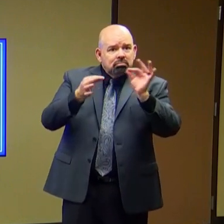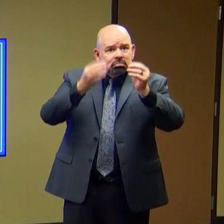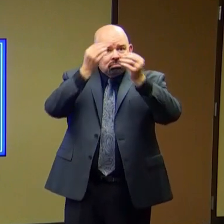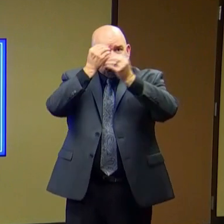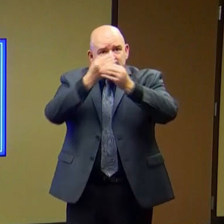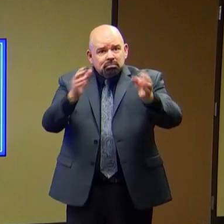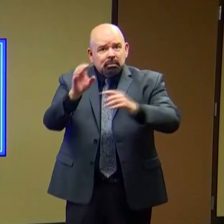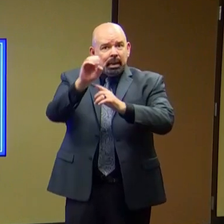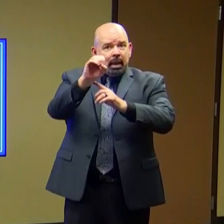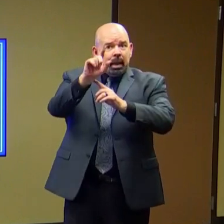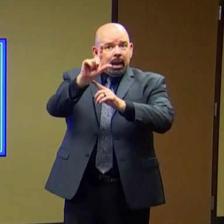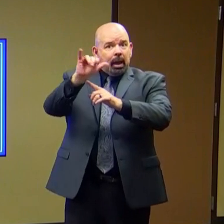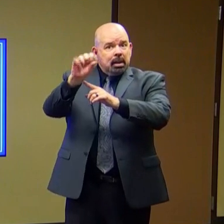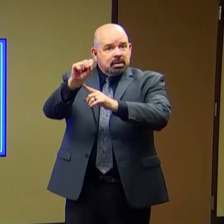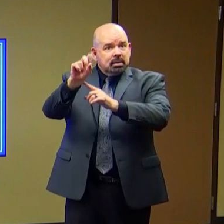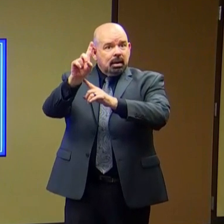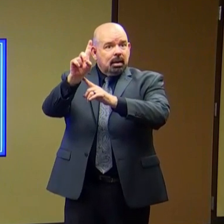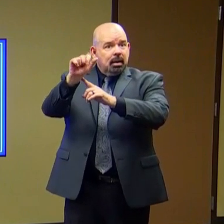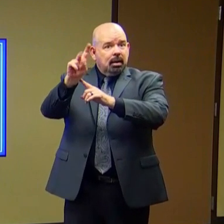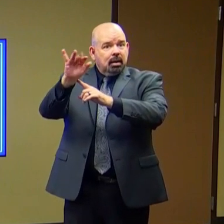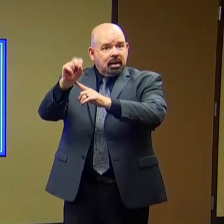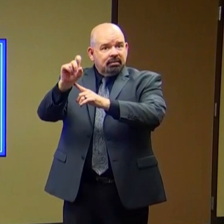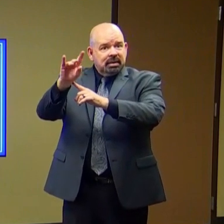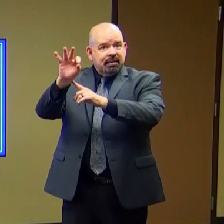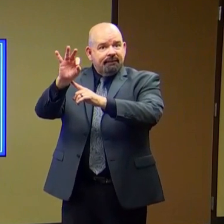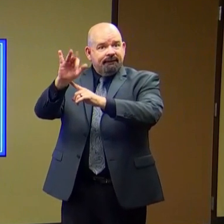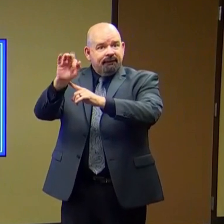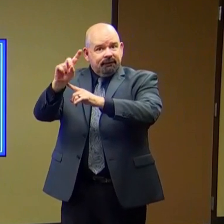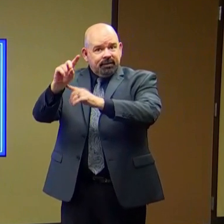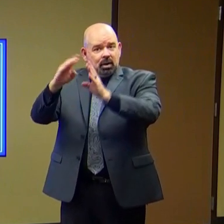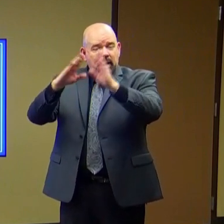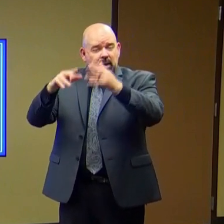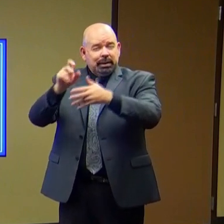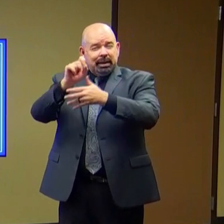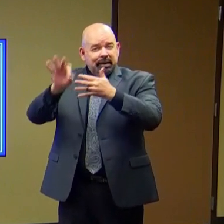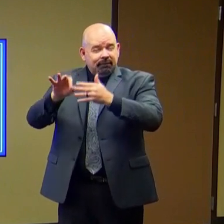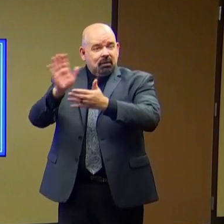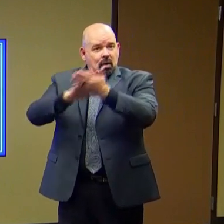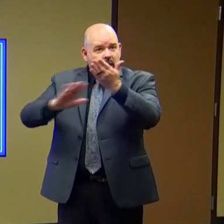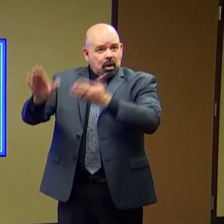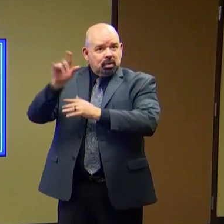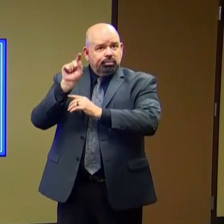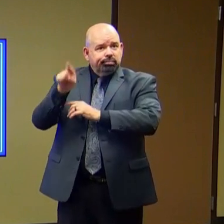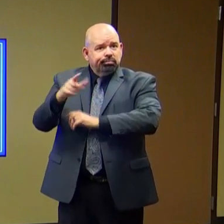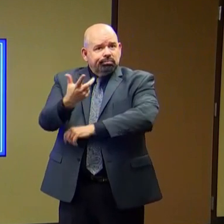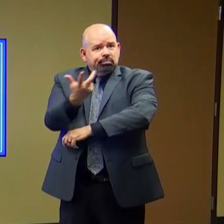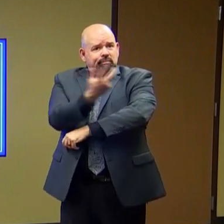you don't even get out of your car. You just drive by, stick your arm out, we give you a flu shot. Thanks, guys.